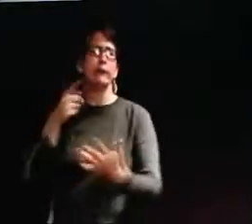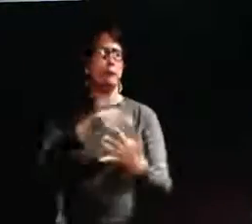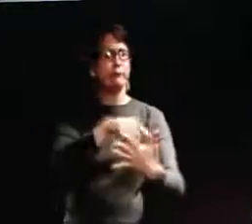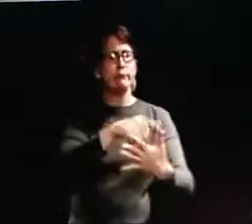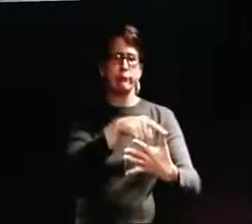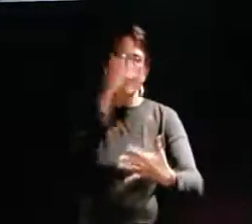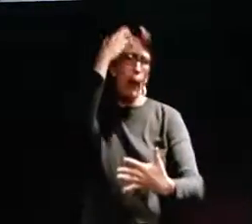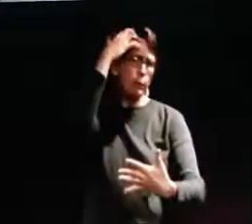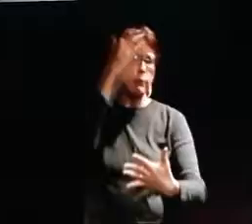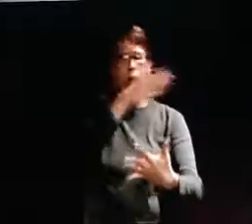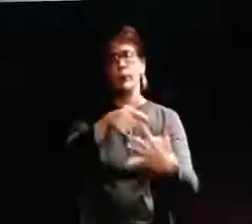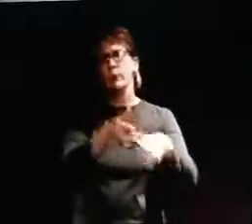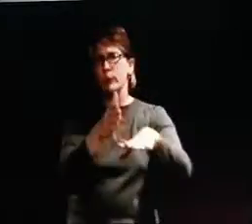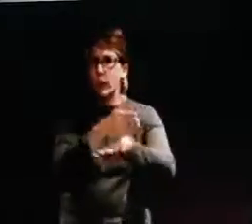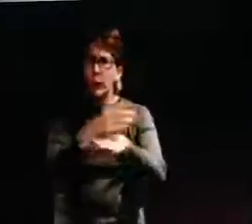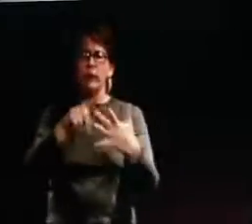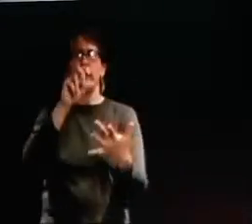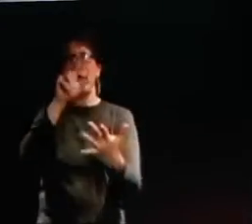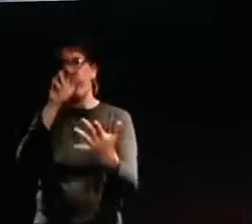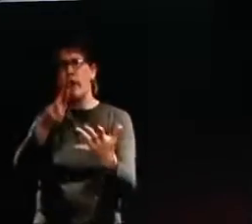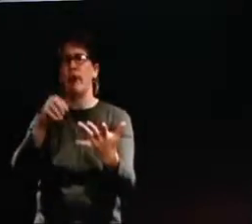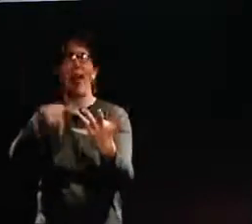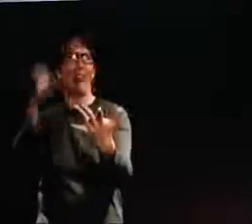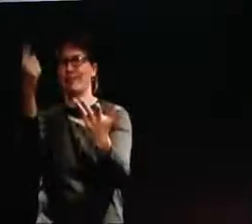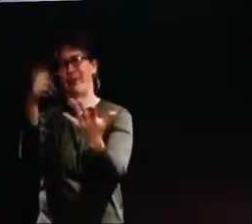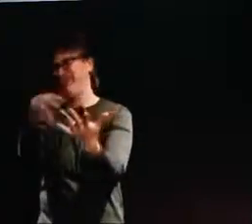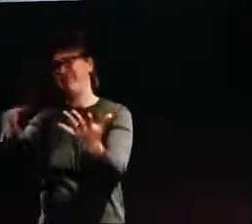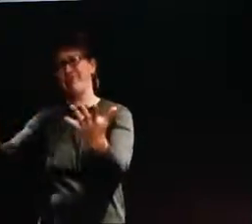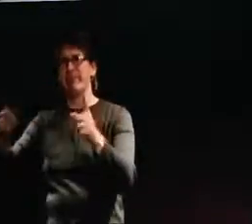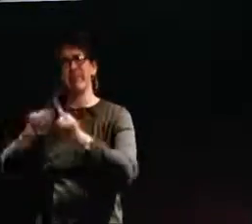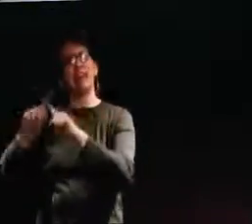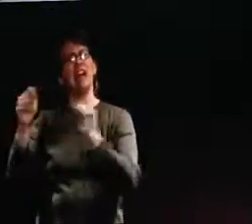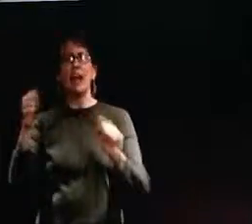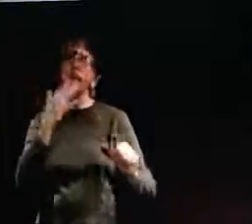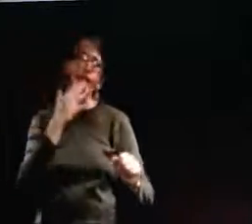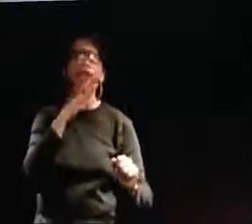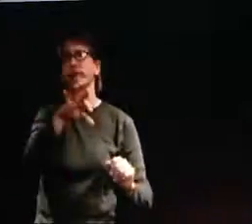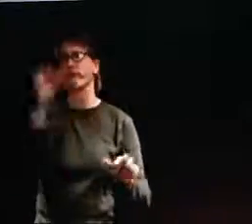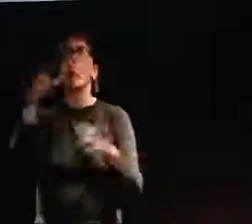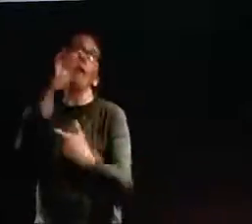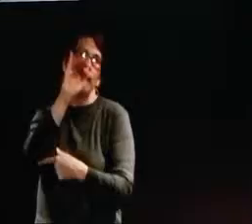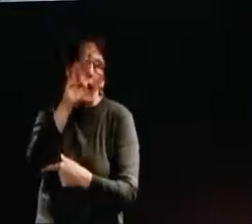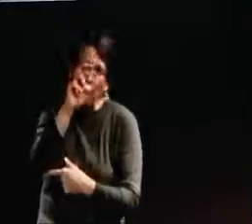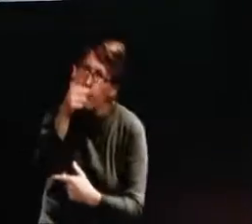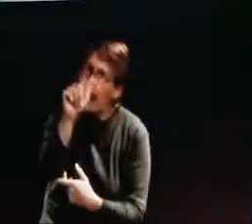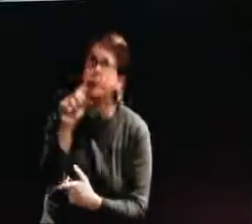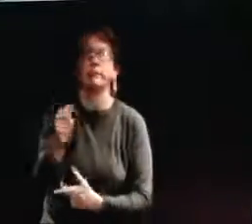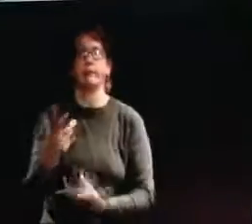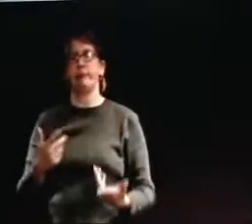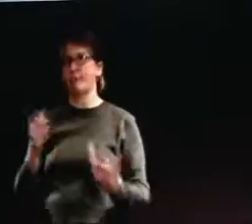lot of different choices. You could get an aluminum canoe, a wood canoe, Kevlar, several different types of canoes